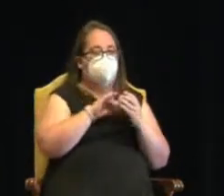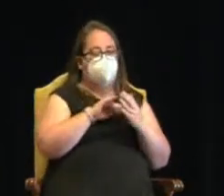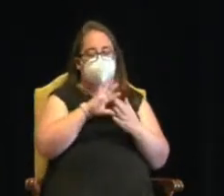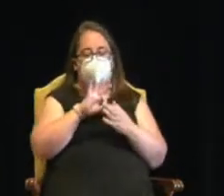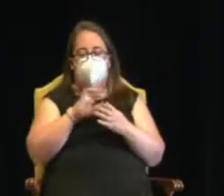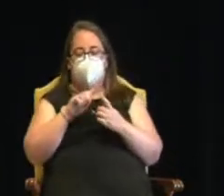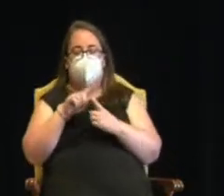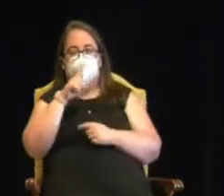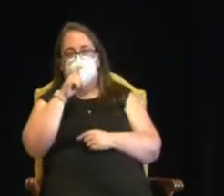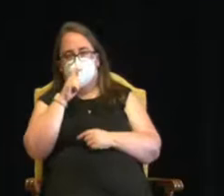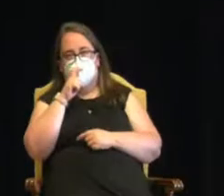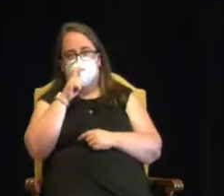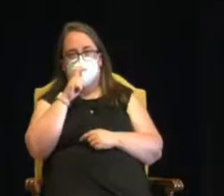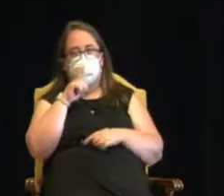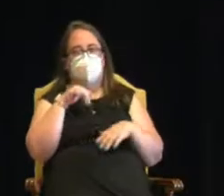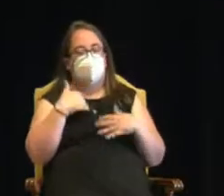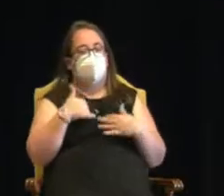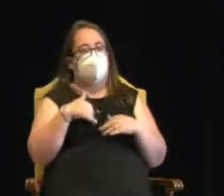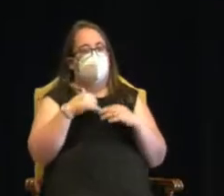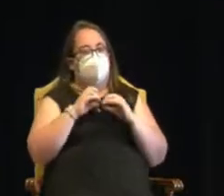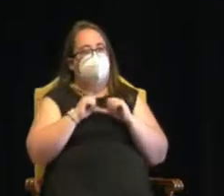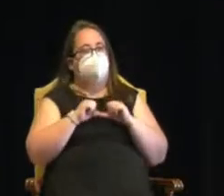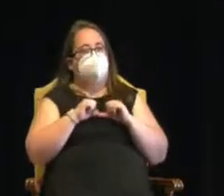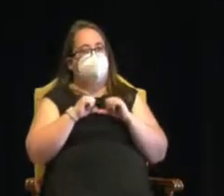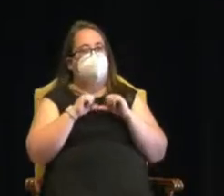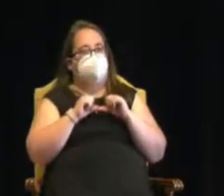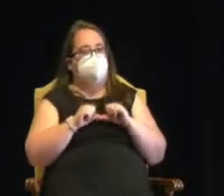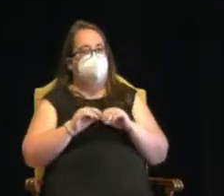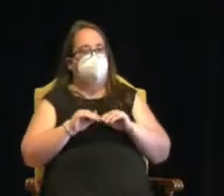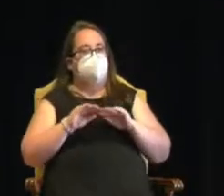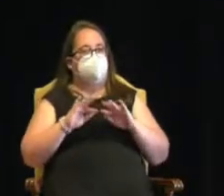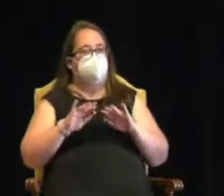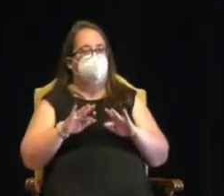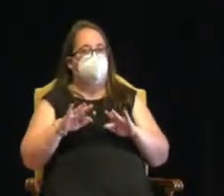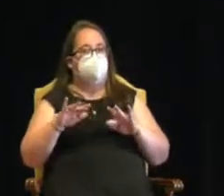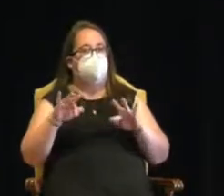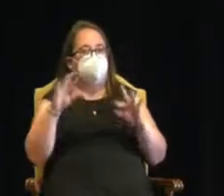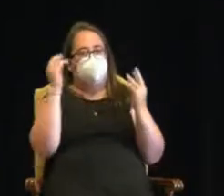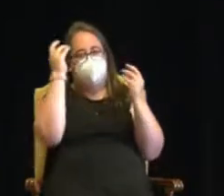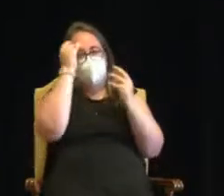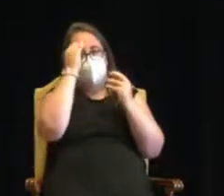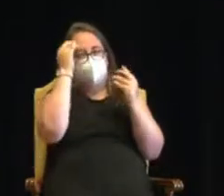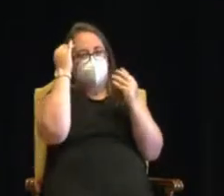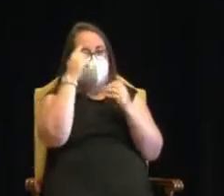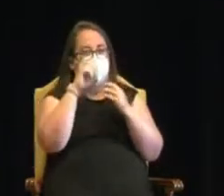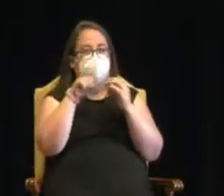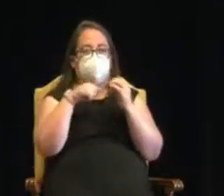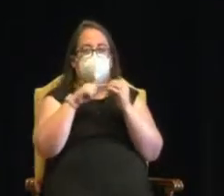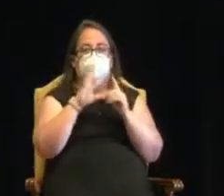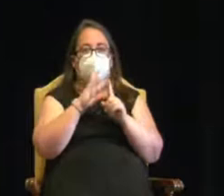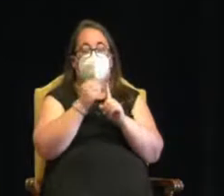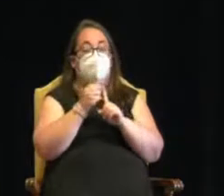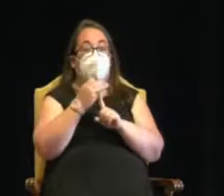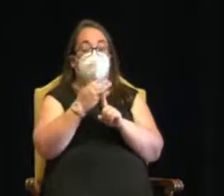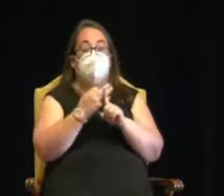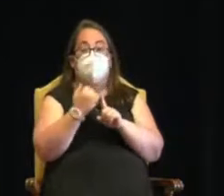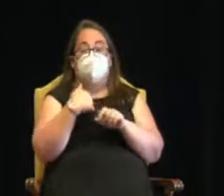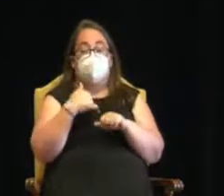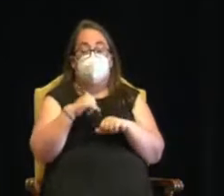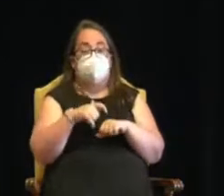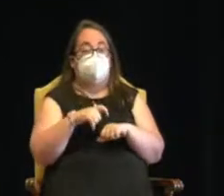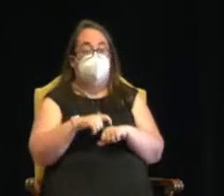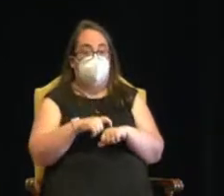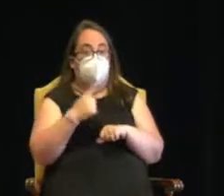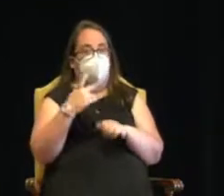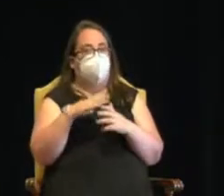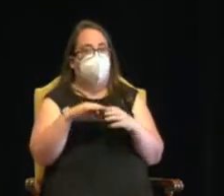like, this just keeps percolating through the culture. About 9 months ago at this time, there